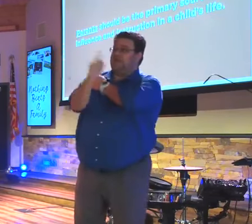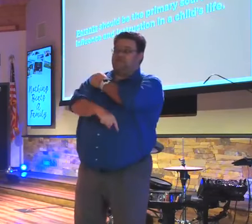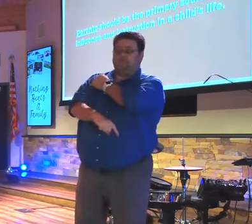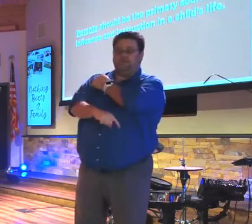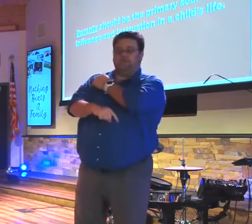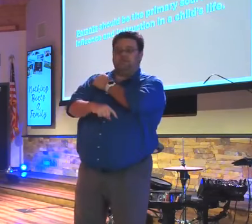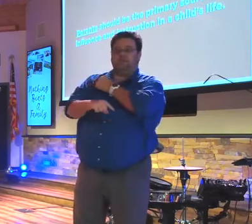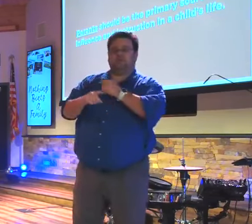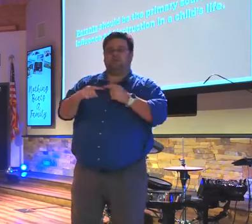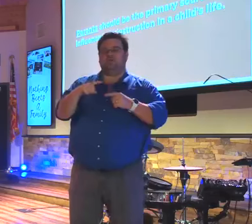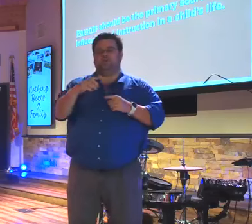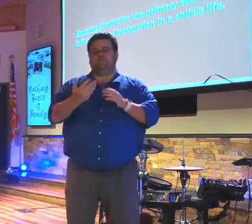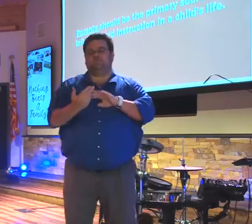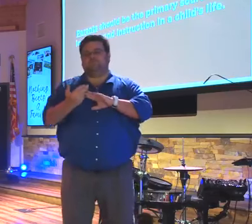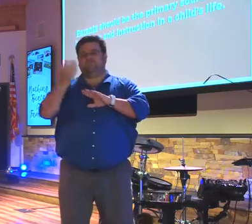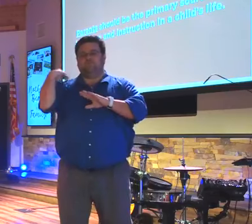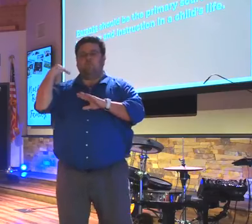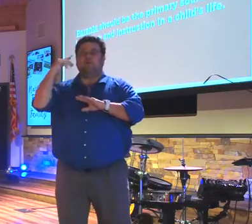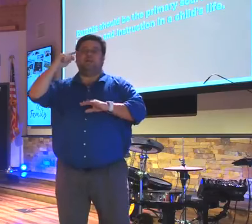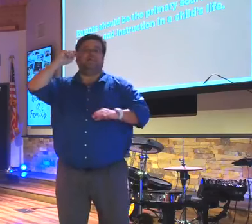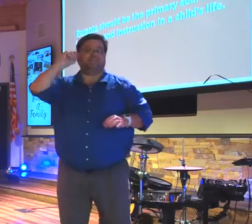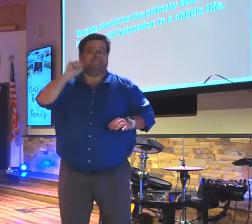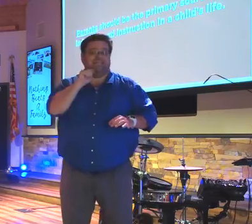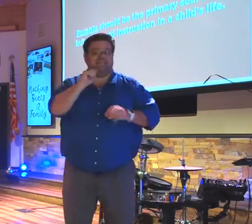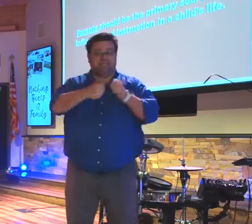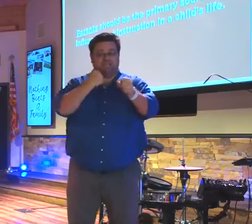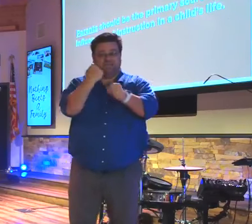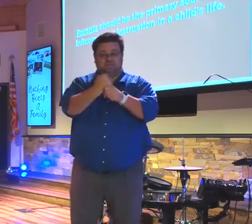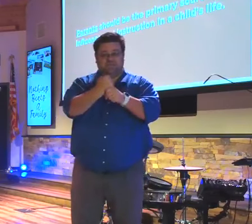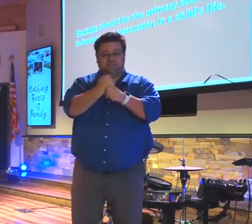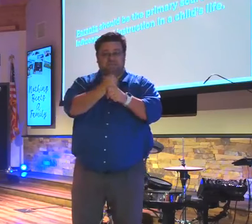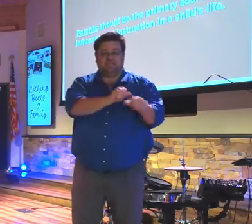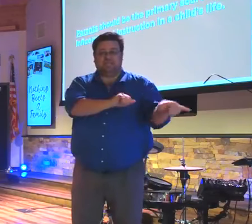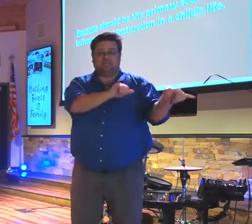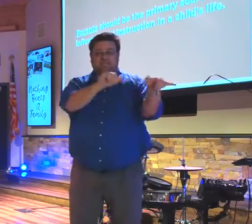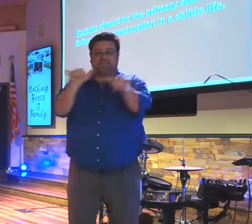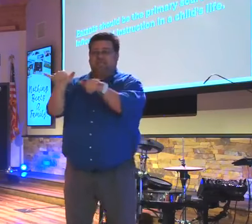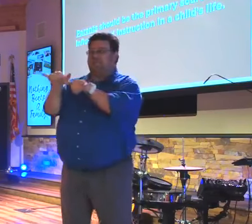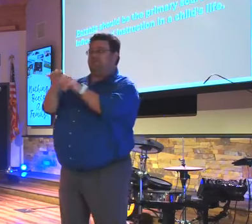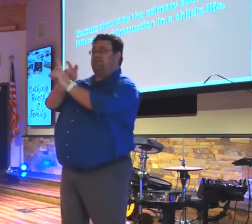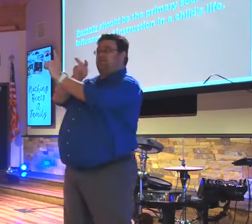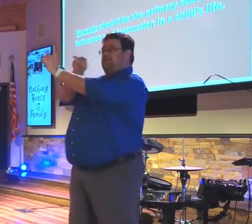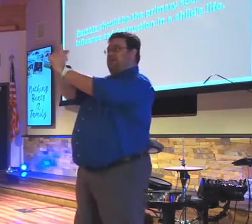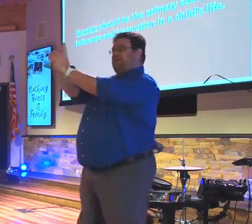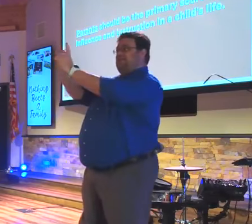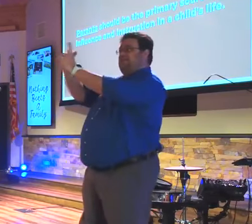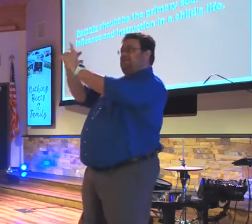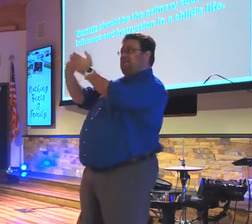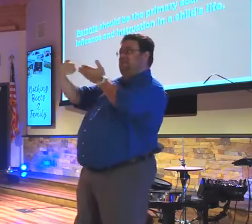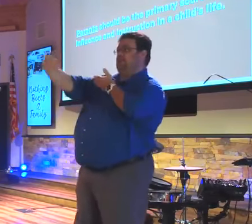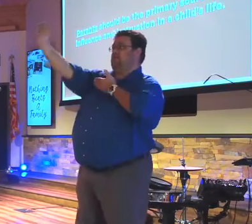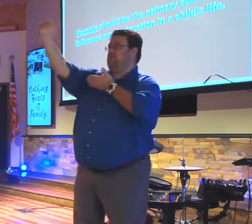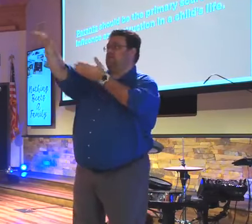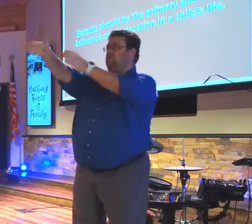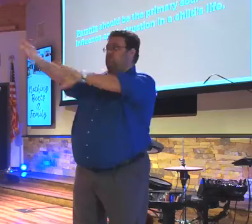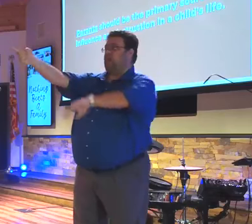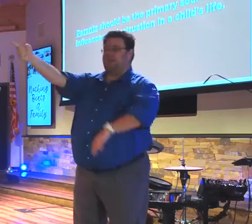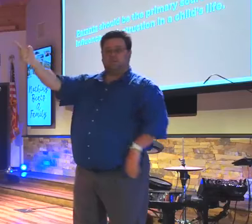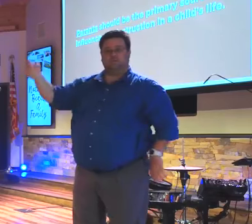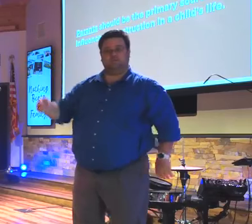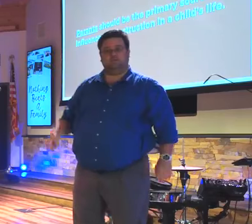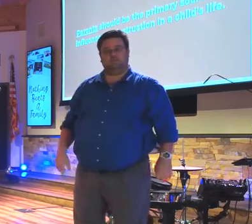during the preteen years is the same perspective that that person will carry with them to the grave most of the